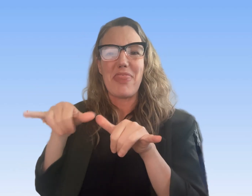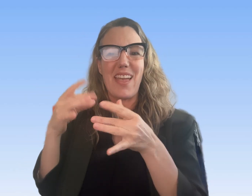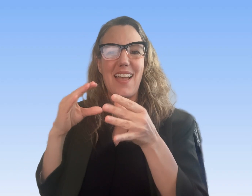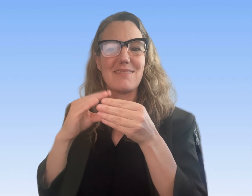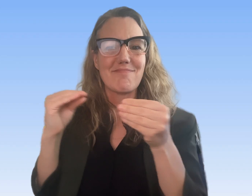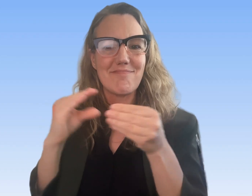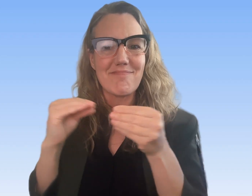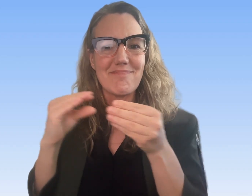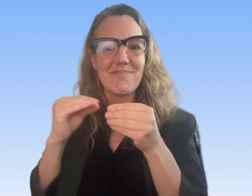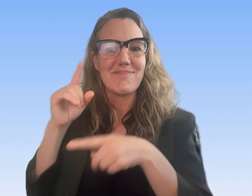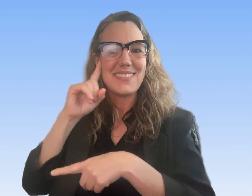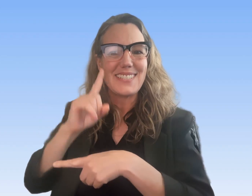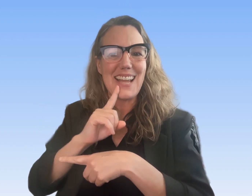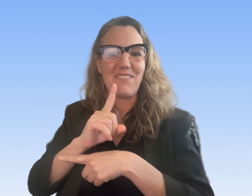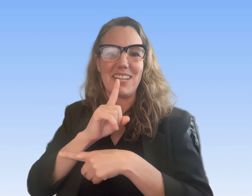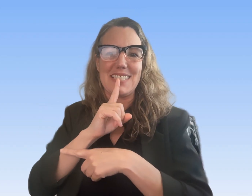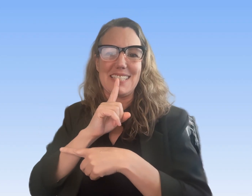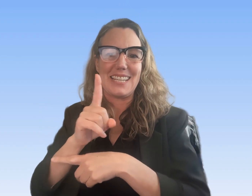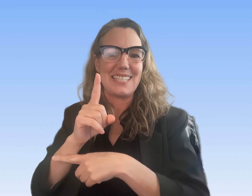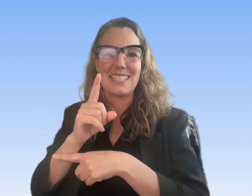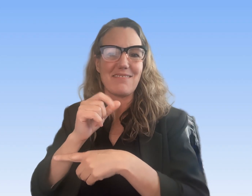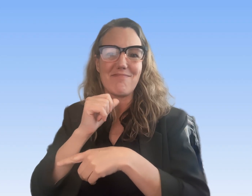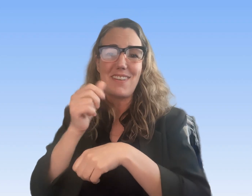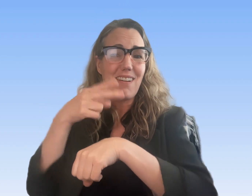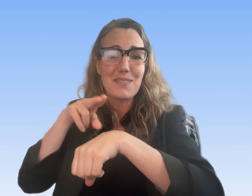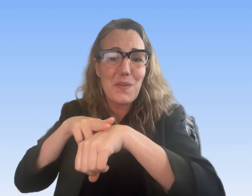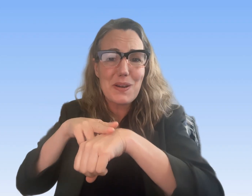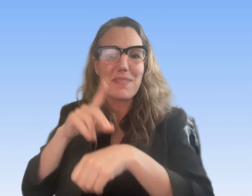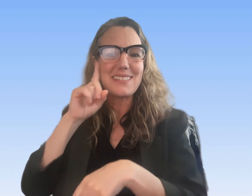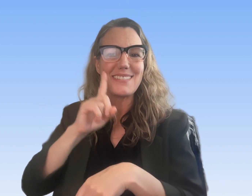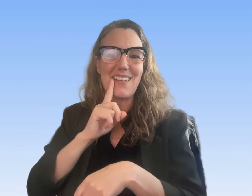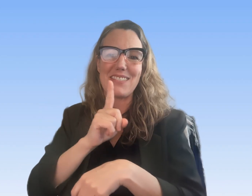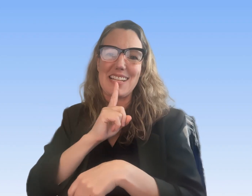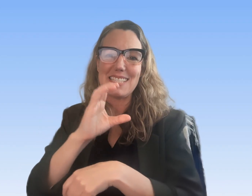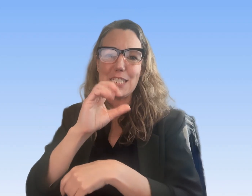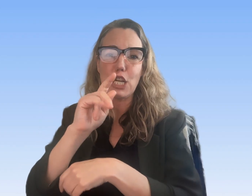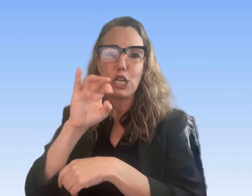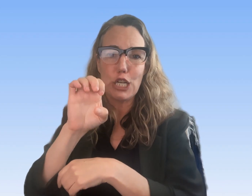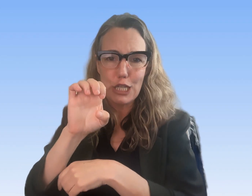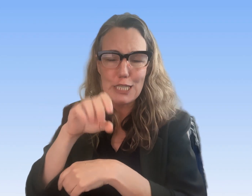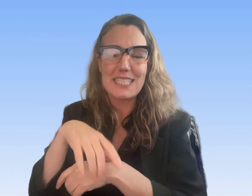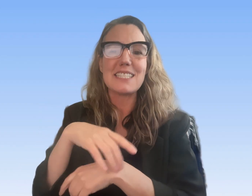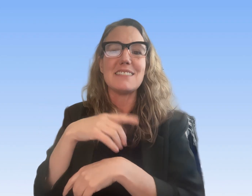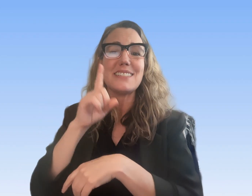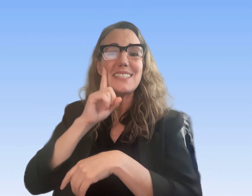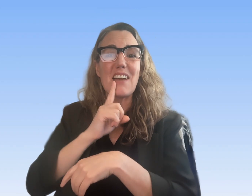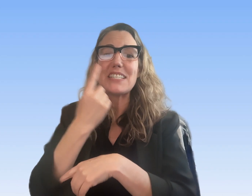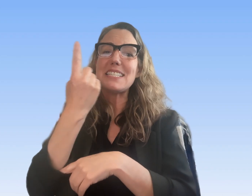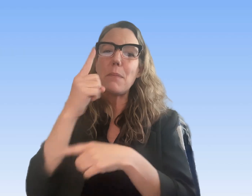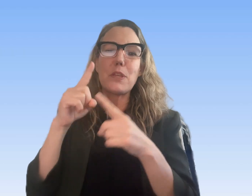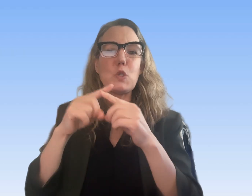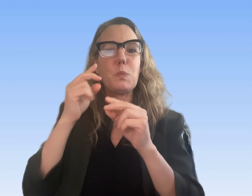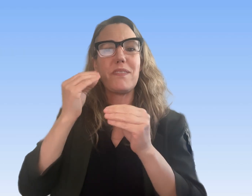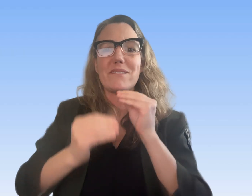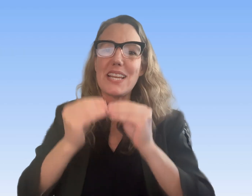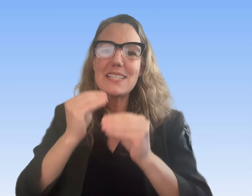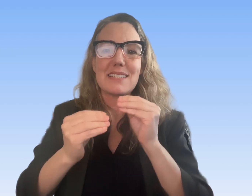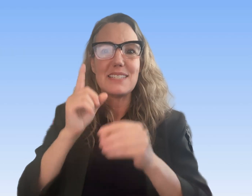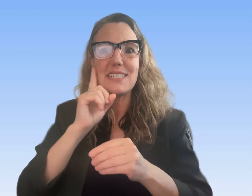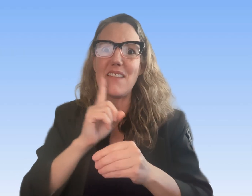that deafness is not normal. Deafness occurs. Deafness is something to be fixed. Deafness